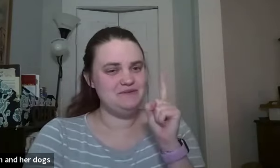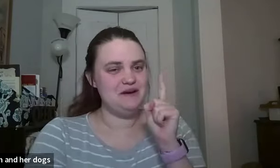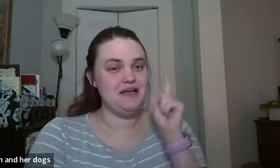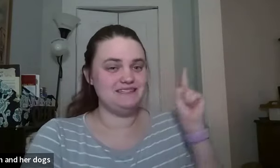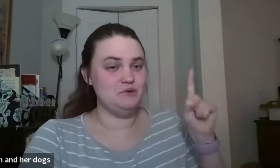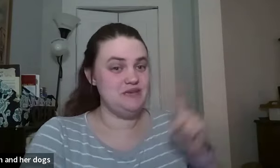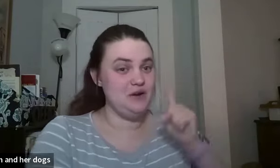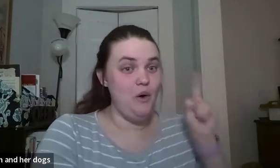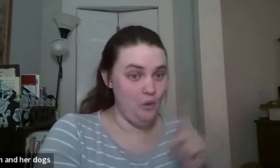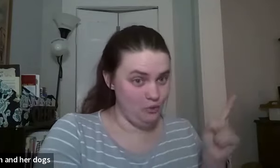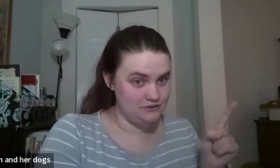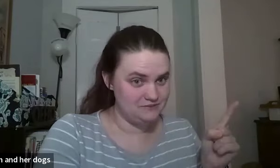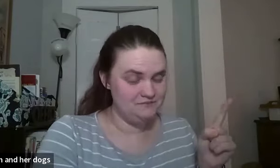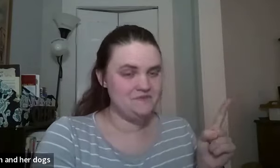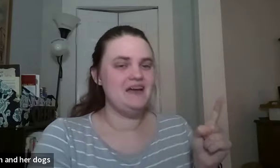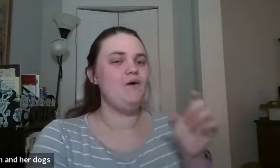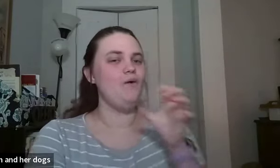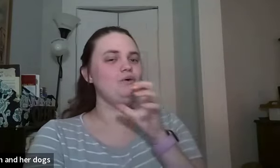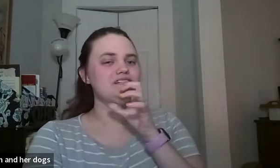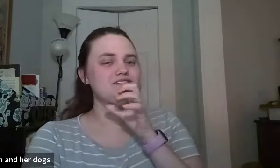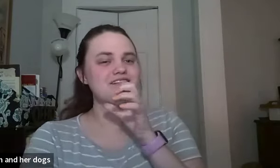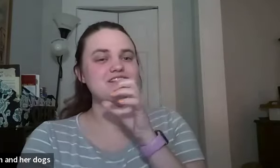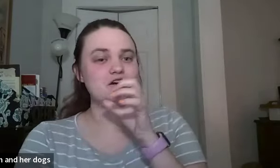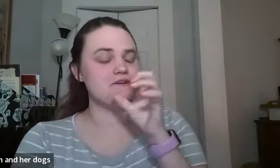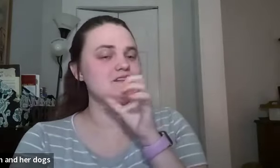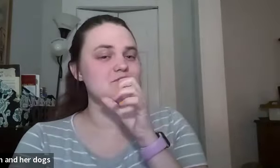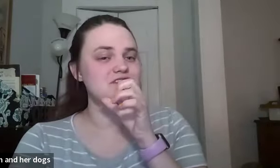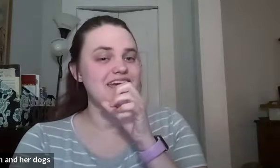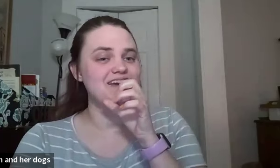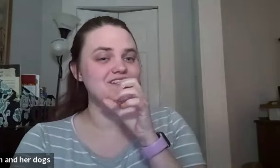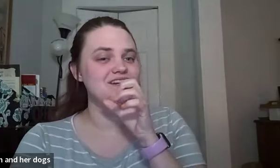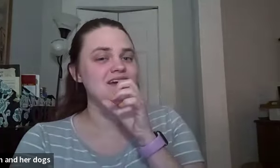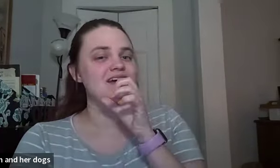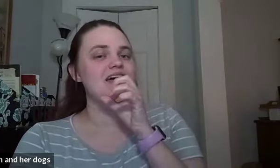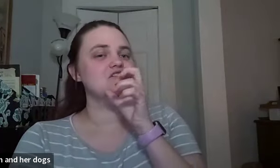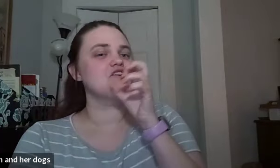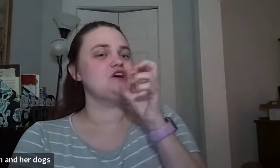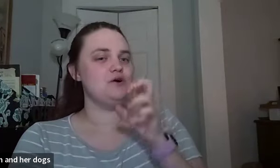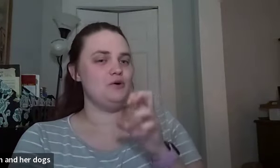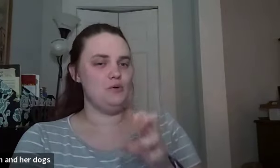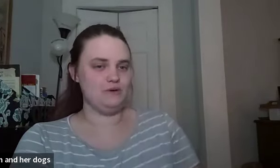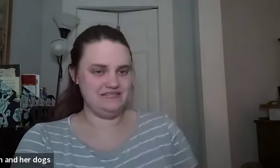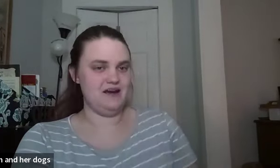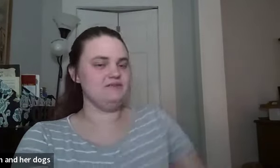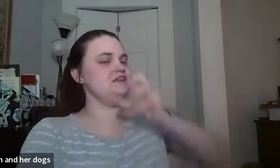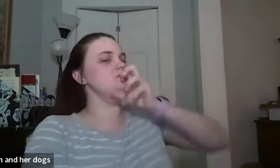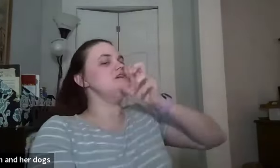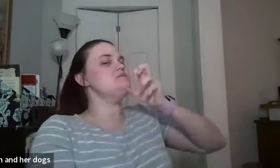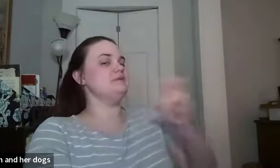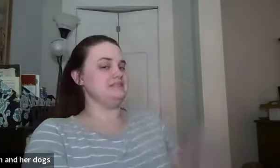about someone being old. Old is you're going to start very similar to age, and you're going to go down. Like you keep going